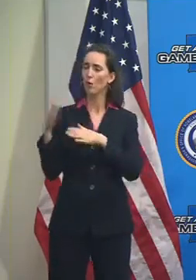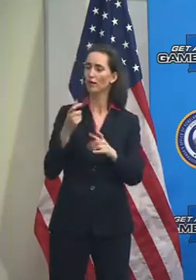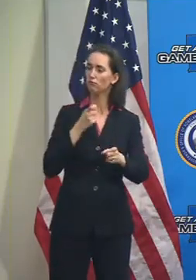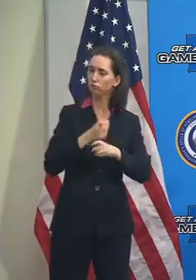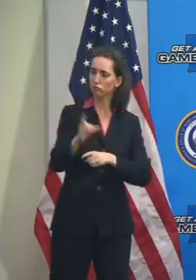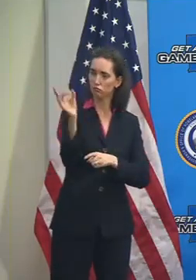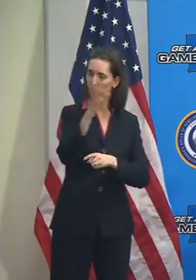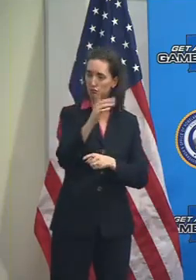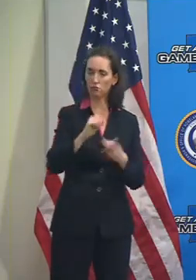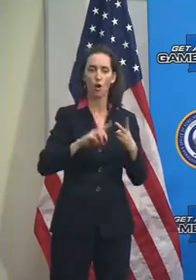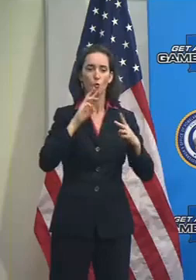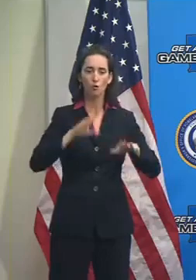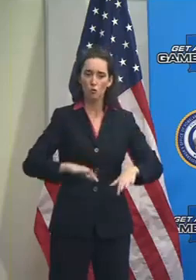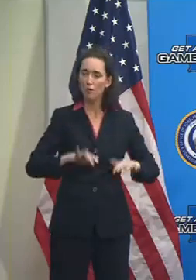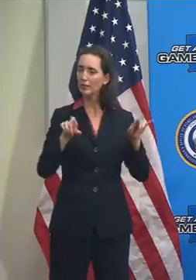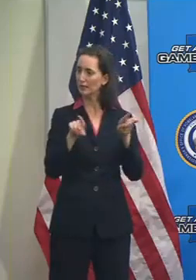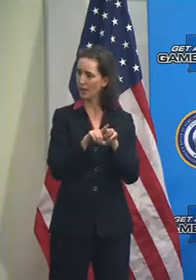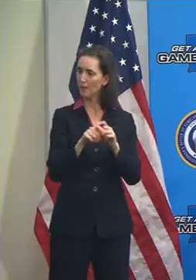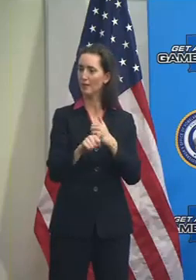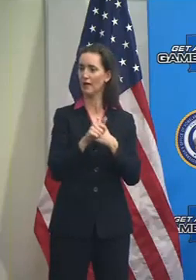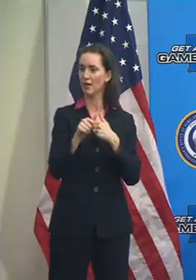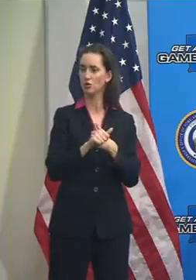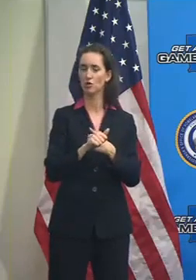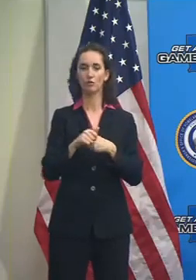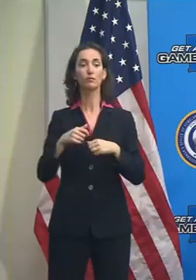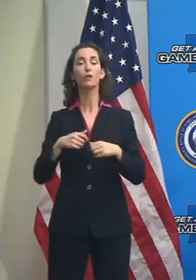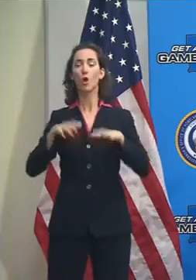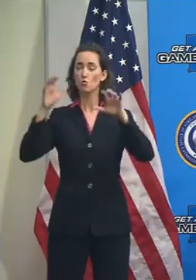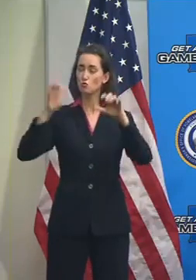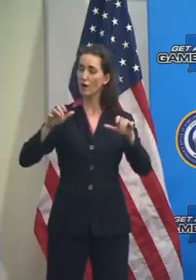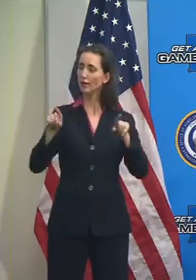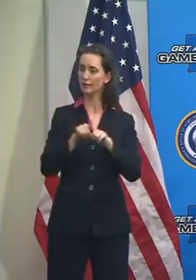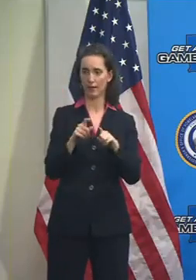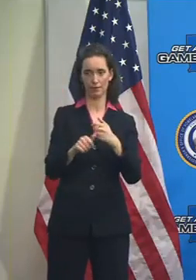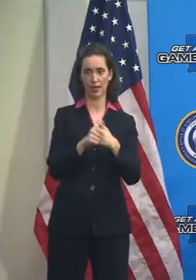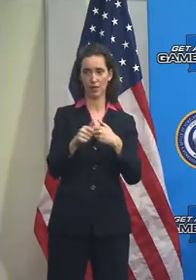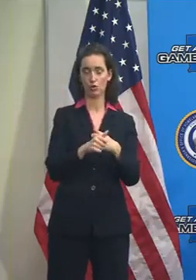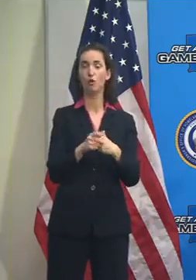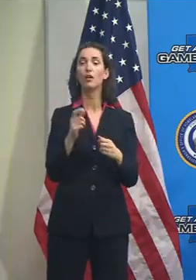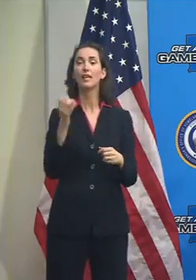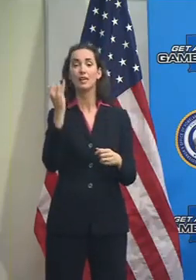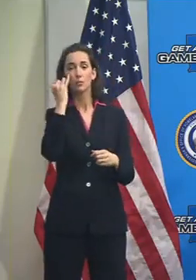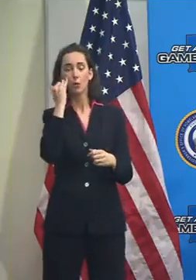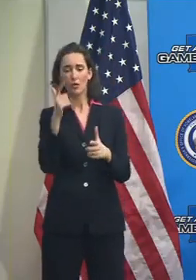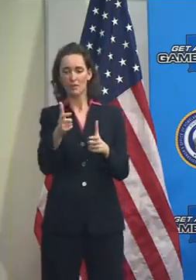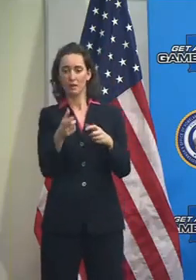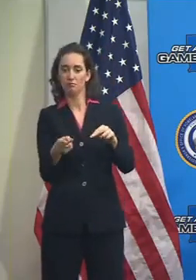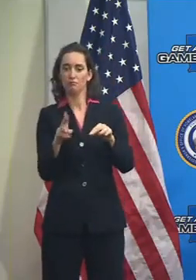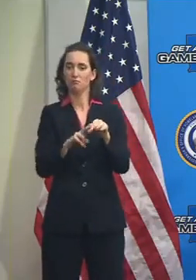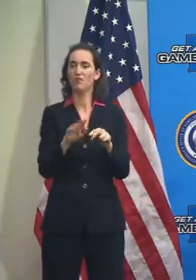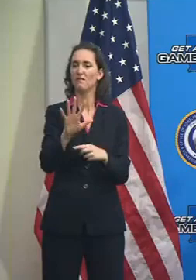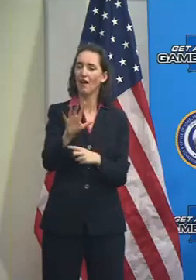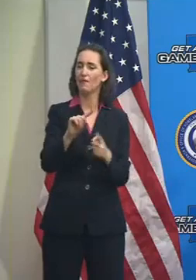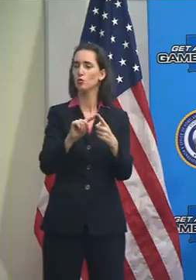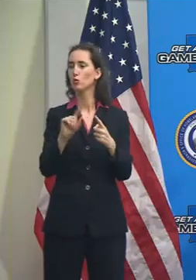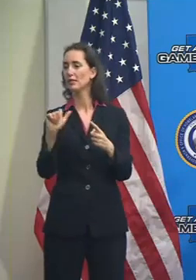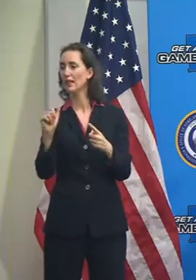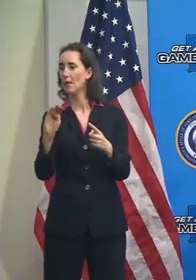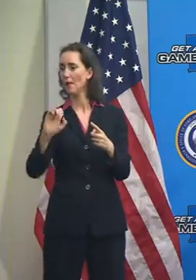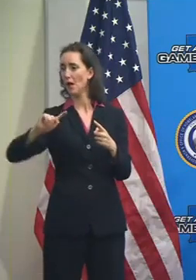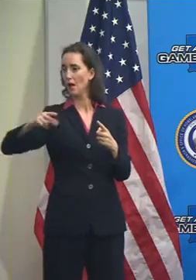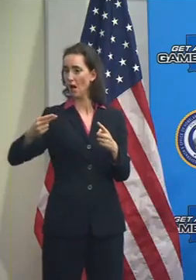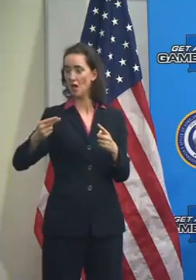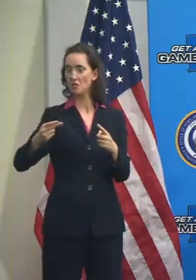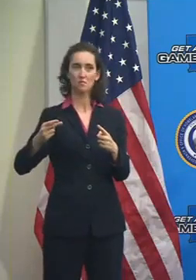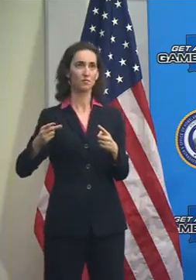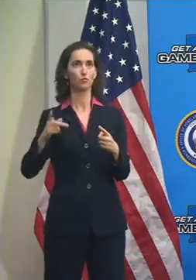rainfall would be at the same levels. All the threats would still be there. The difference of 5 or 10 miles per hour for any individual safety is